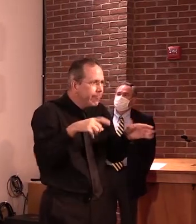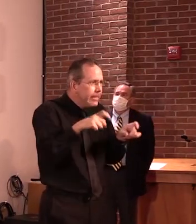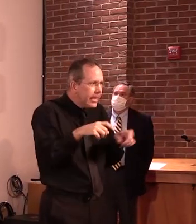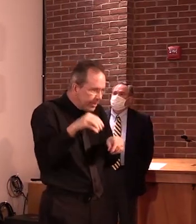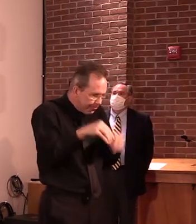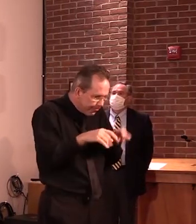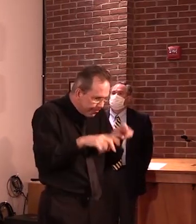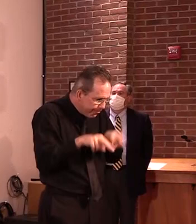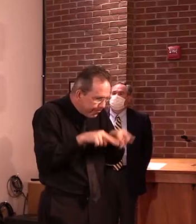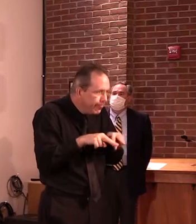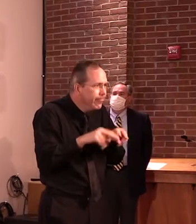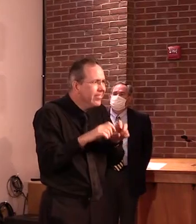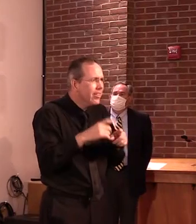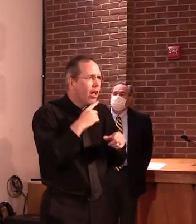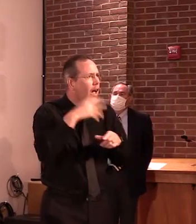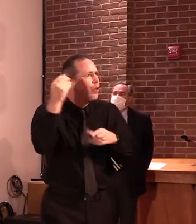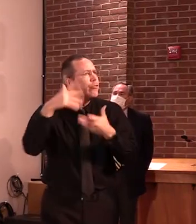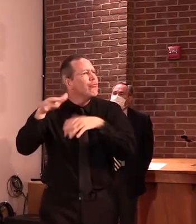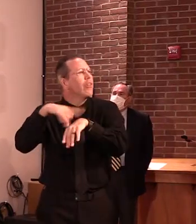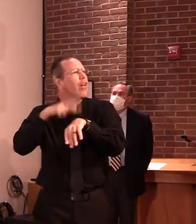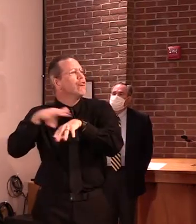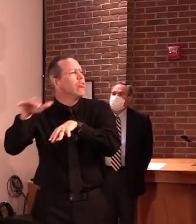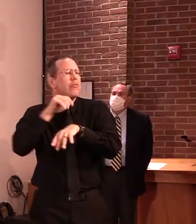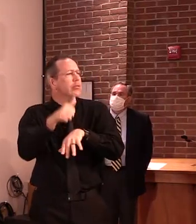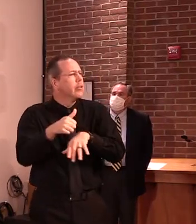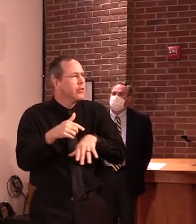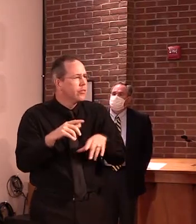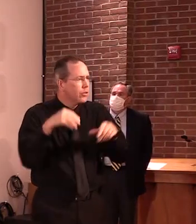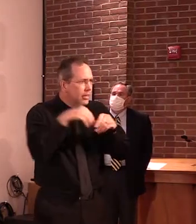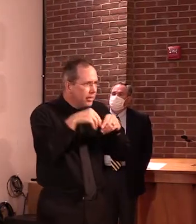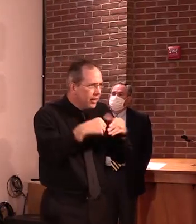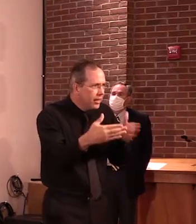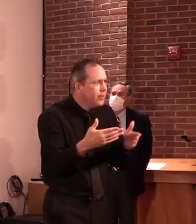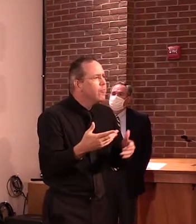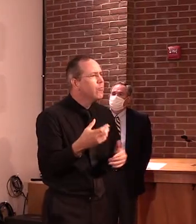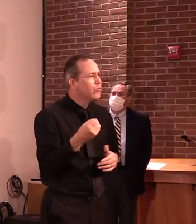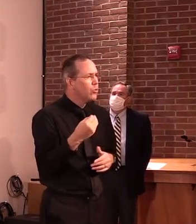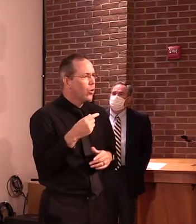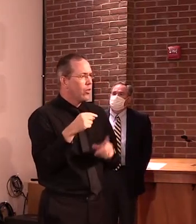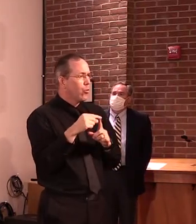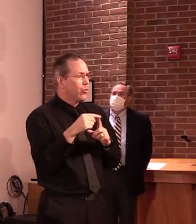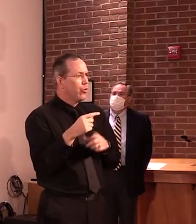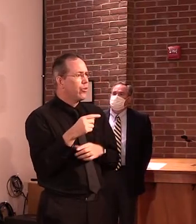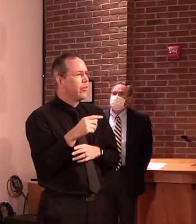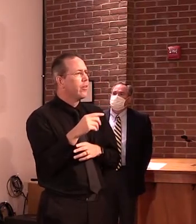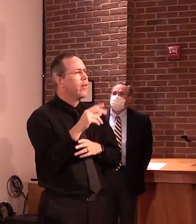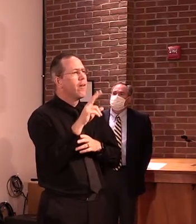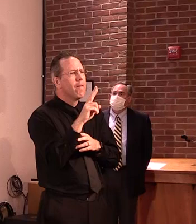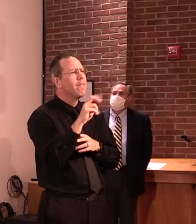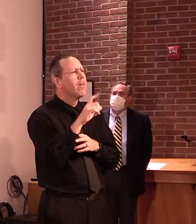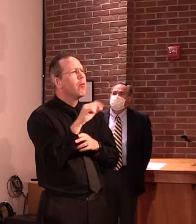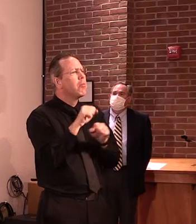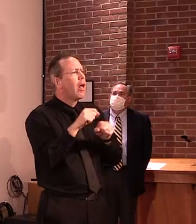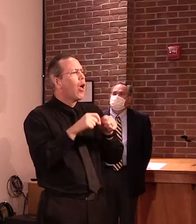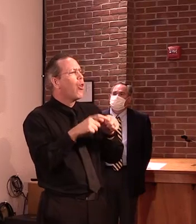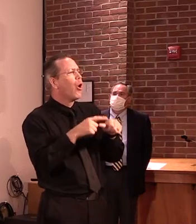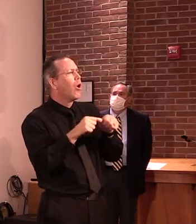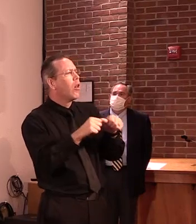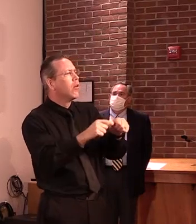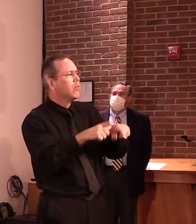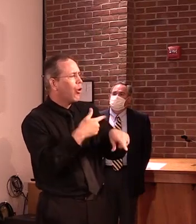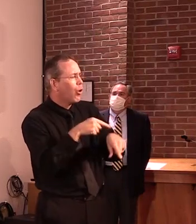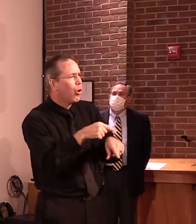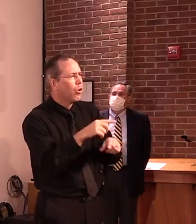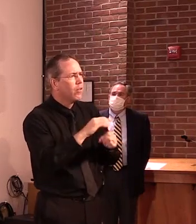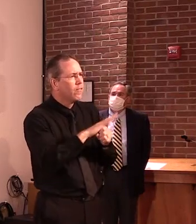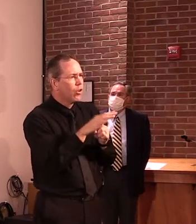viable, and you can use the word viable several ways. In this case, viable meaning you can detect